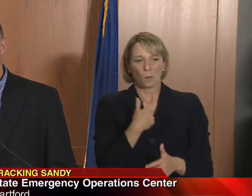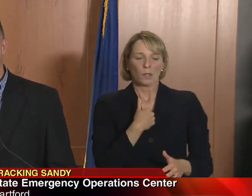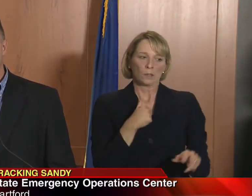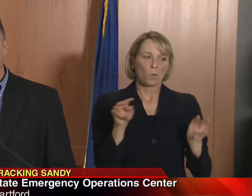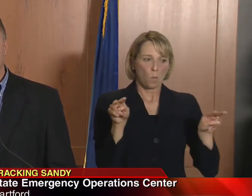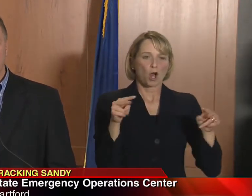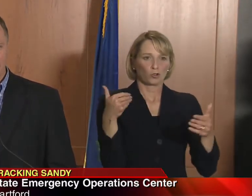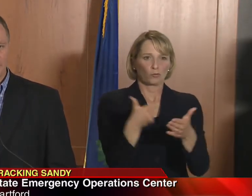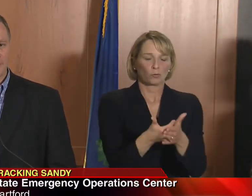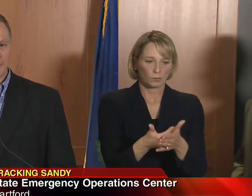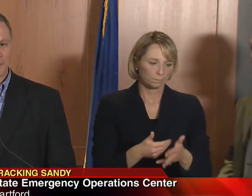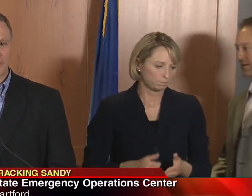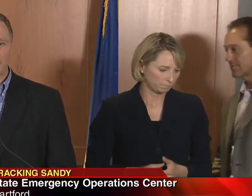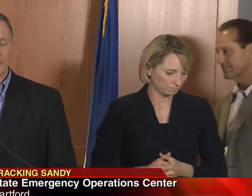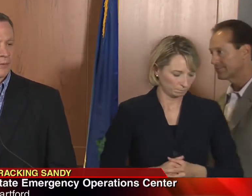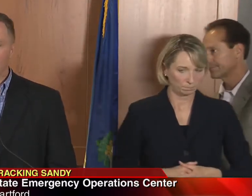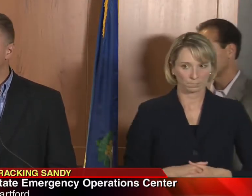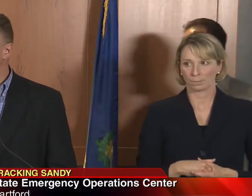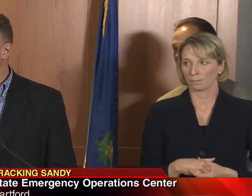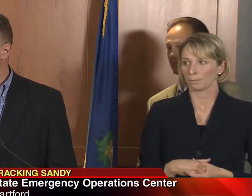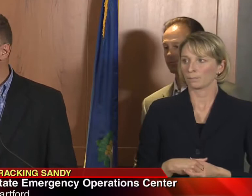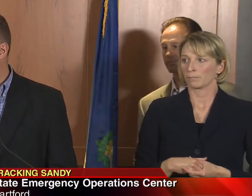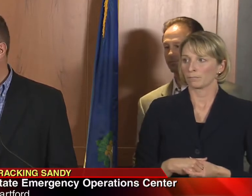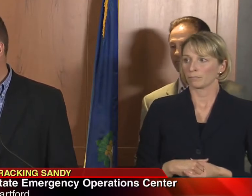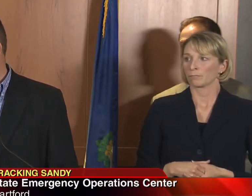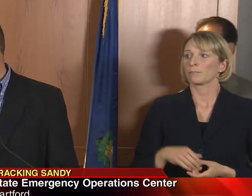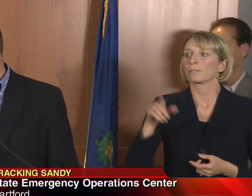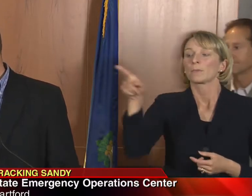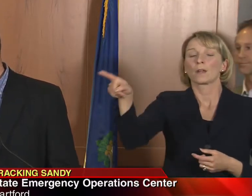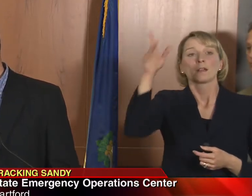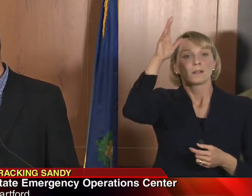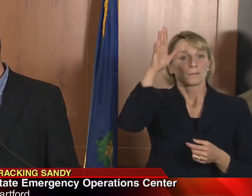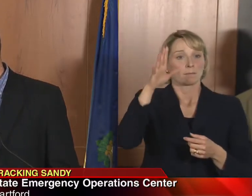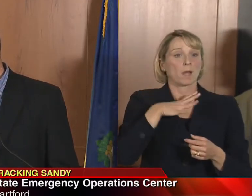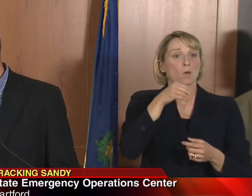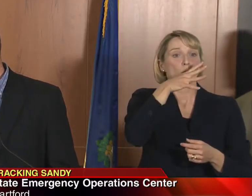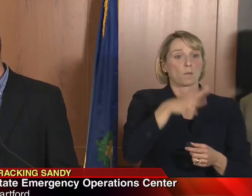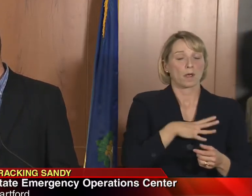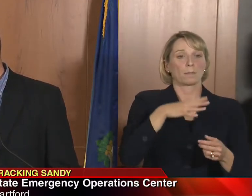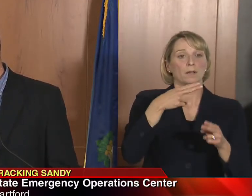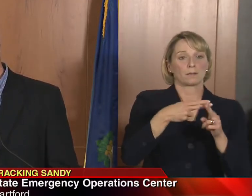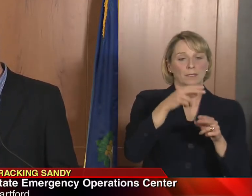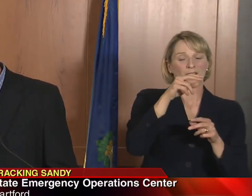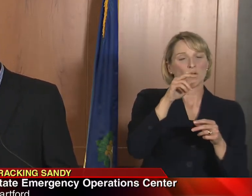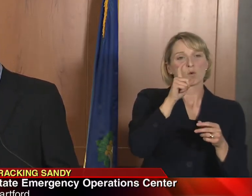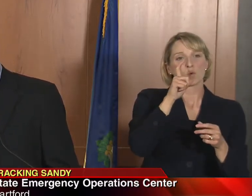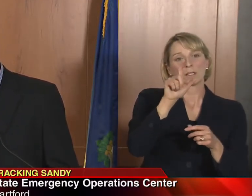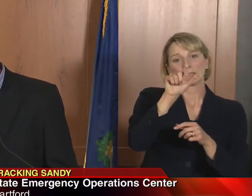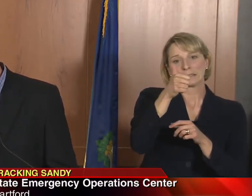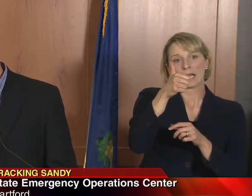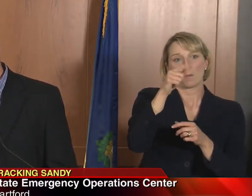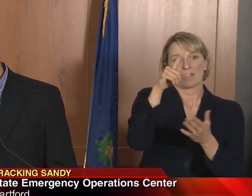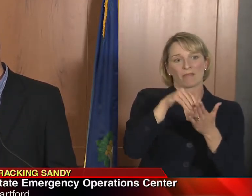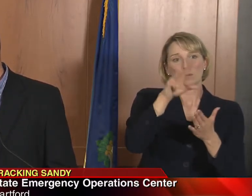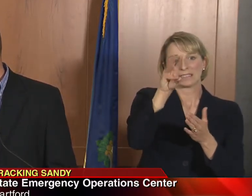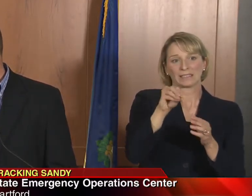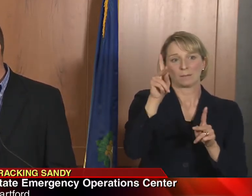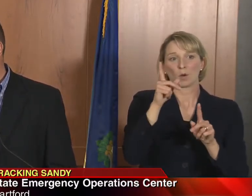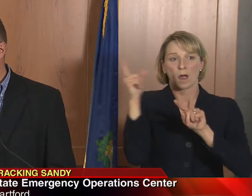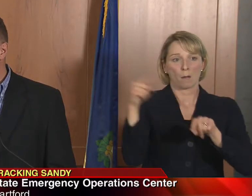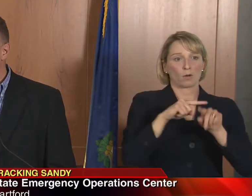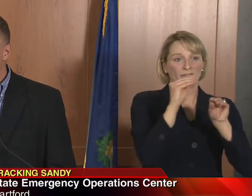a material risk. These 1060, obviously they all have to be paid and you're a regulated utility. What kind of money are we